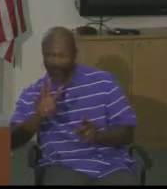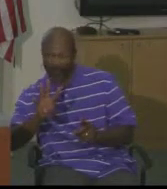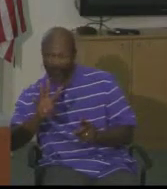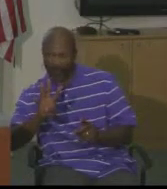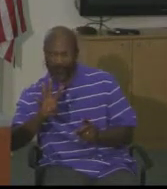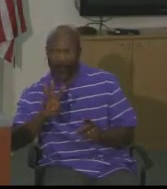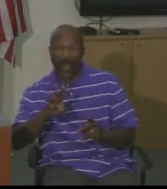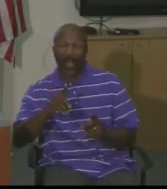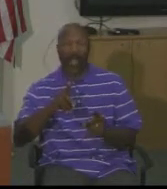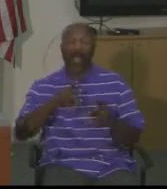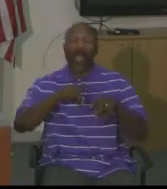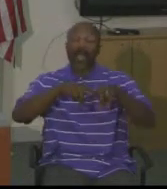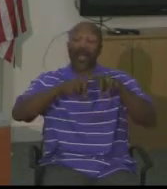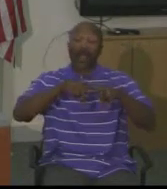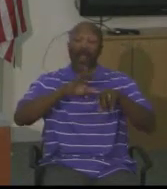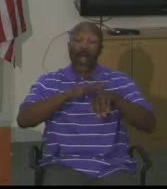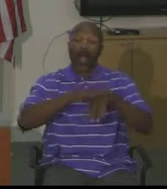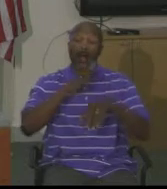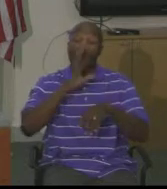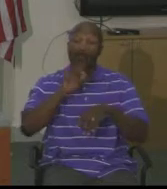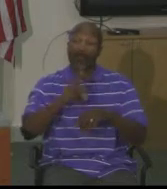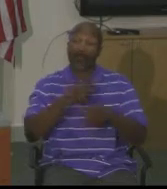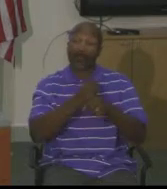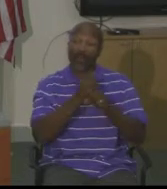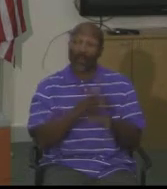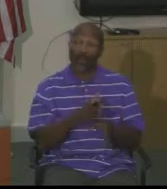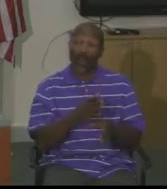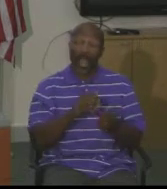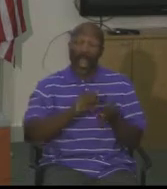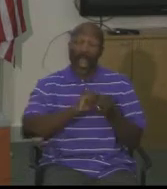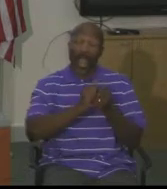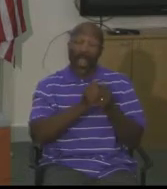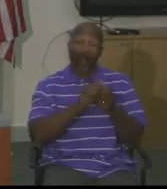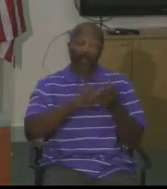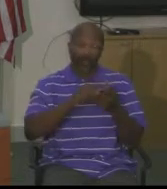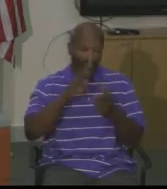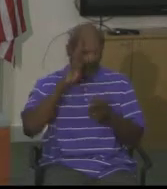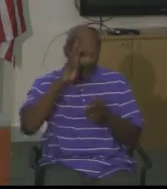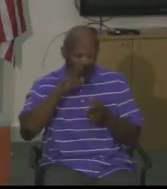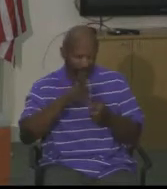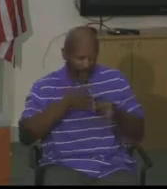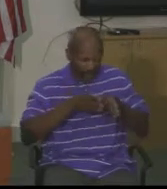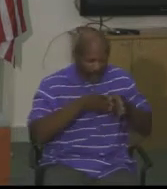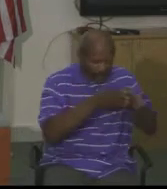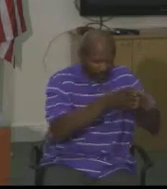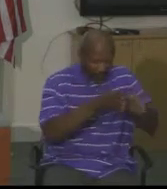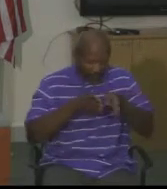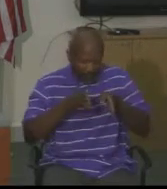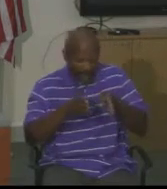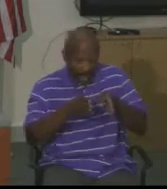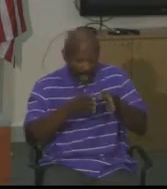And it's up to the motherboard manufacturer to decide how to carve those lanes up and how wide to make them.